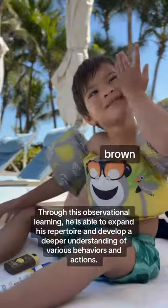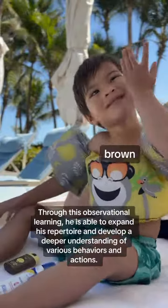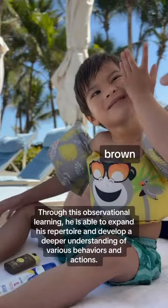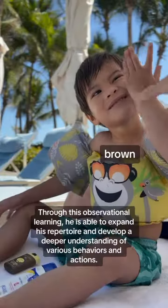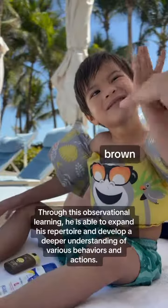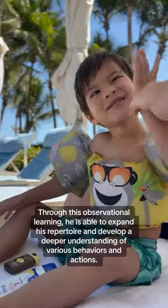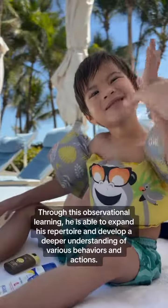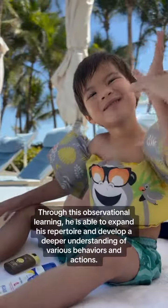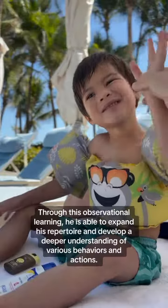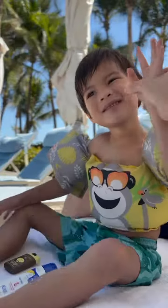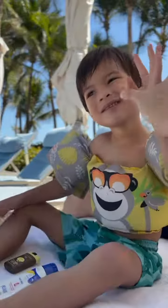Brown is like this.